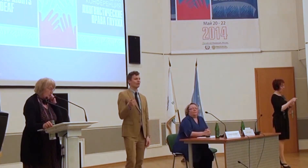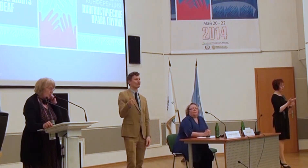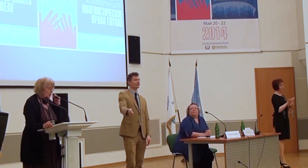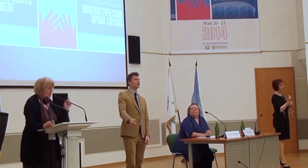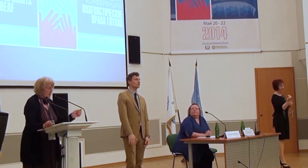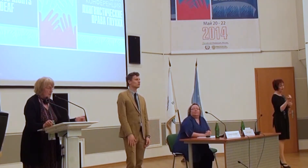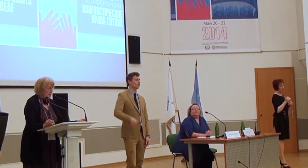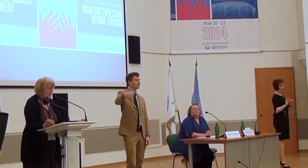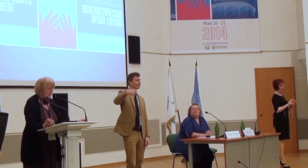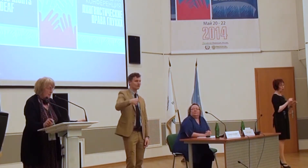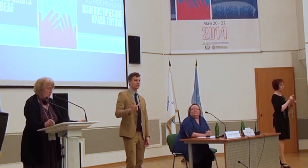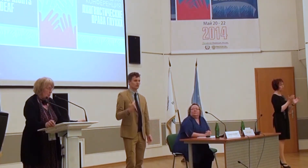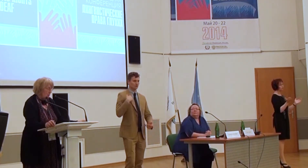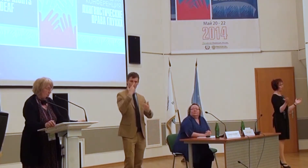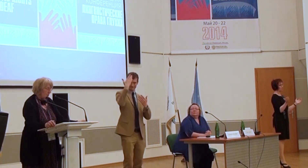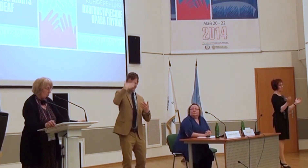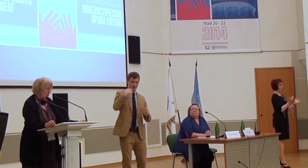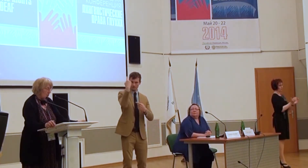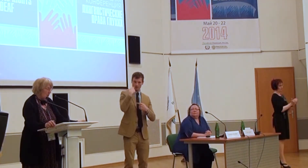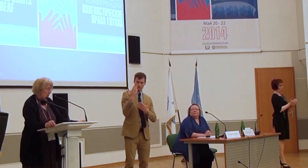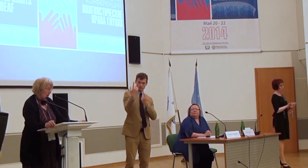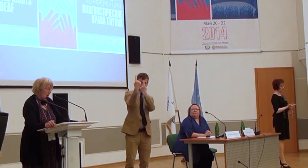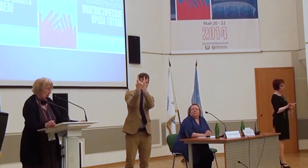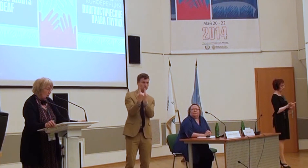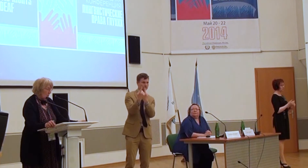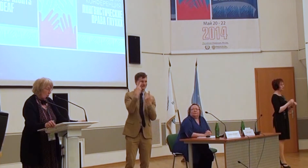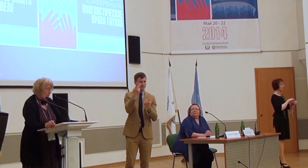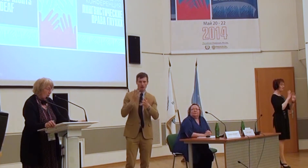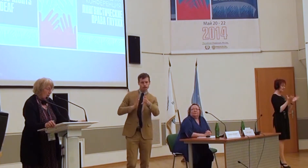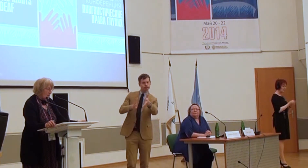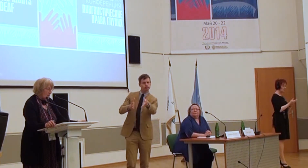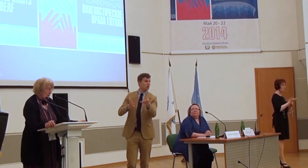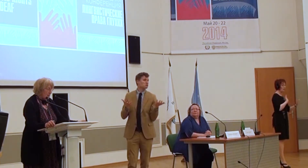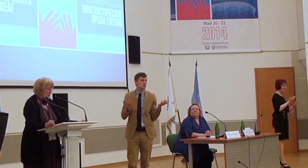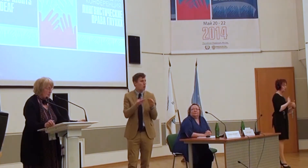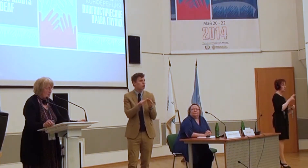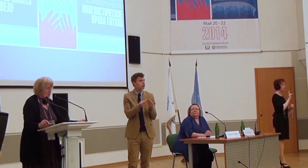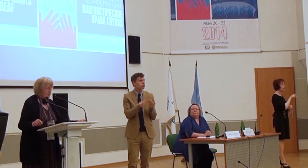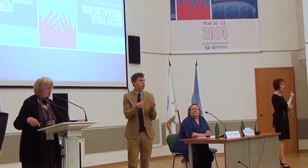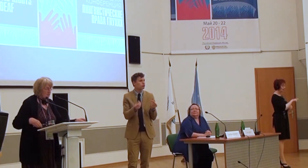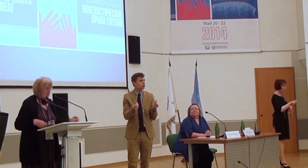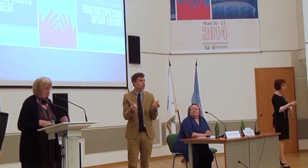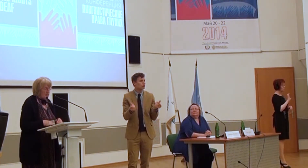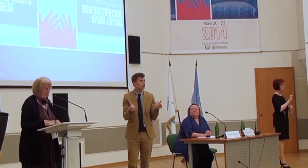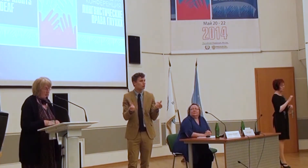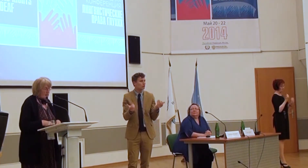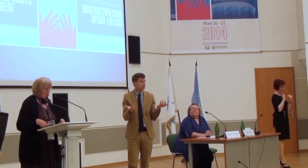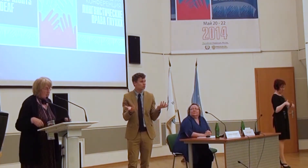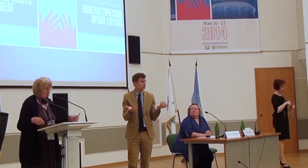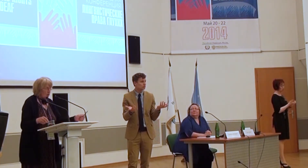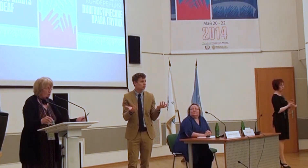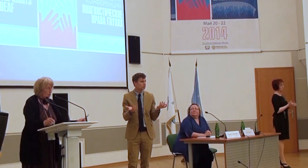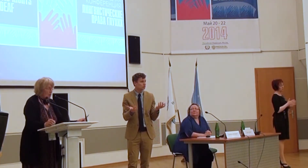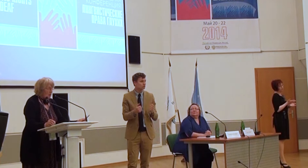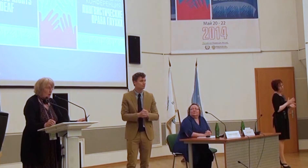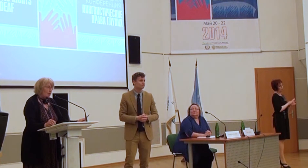In general, of course, attitudes to disabled people have been changing. Their rights and their access into mainstream society has